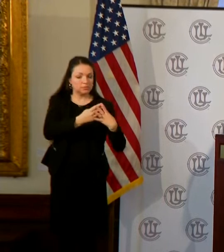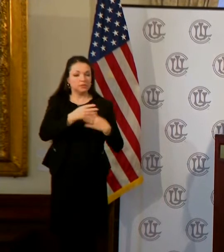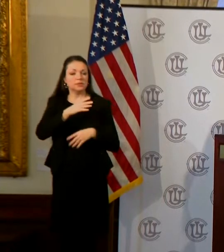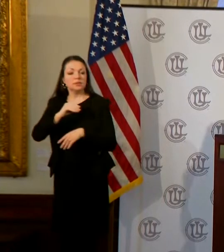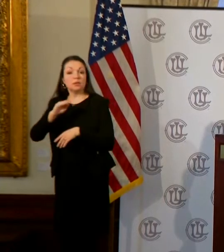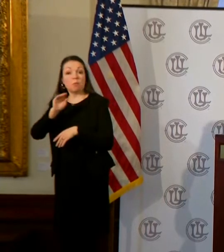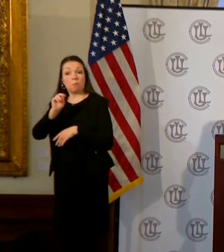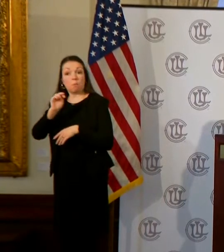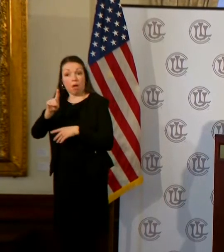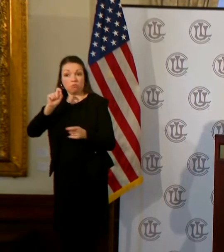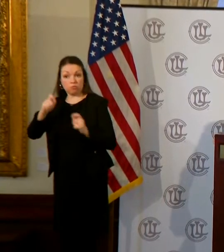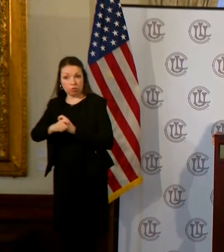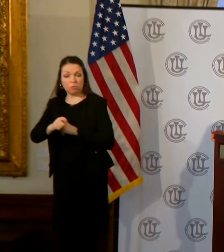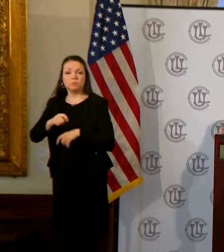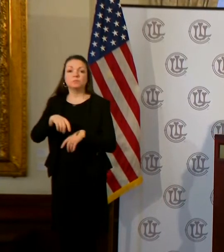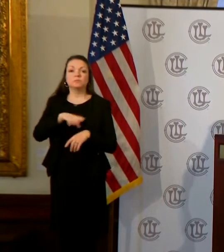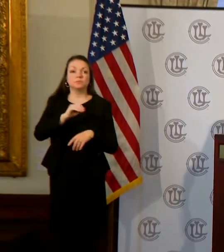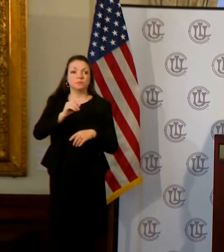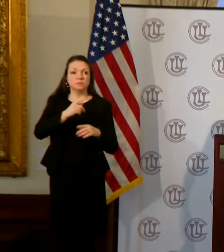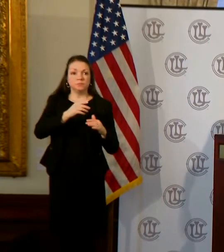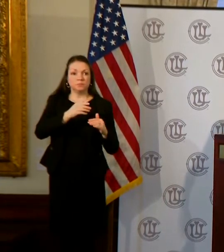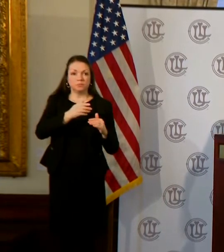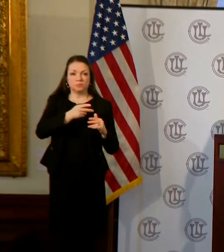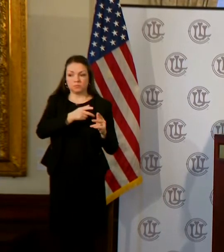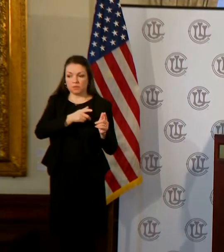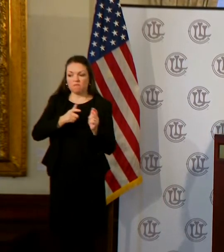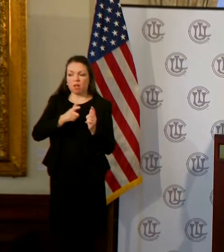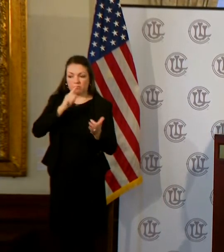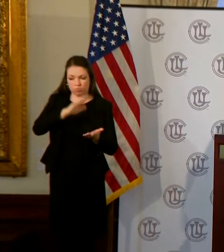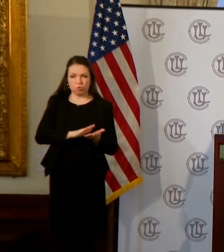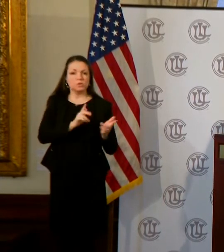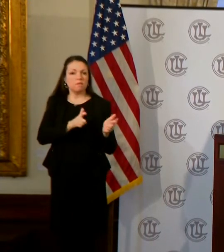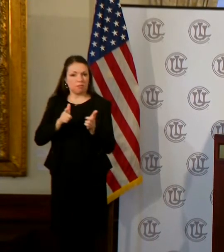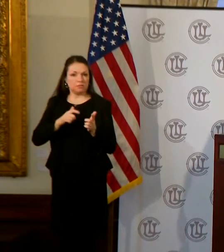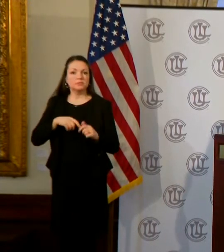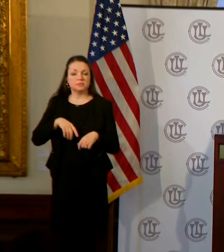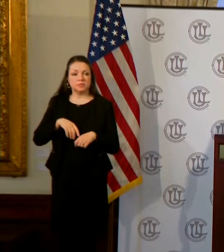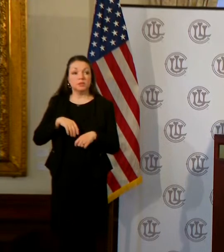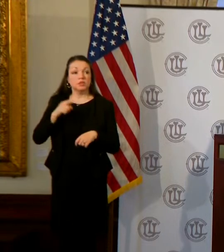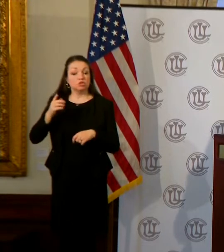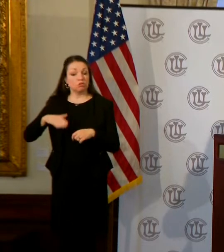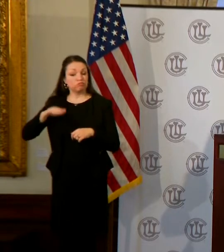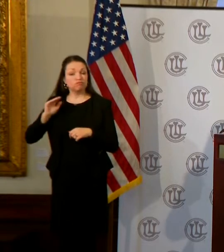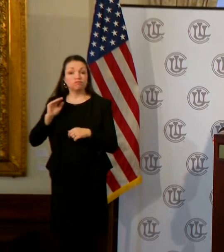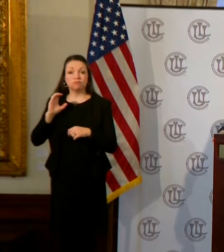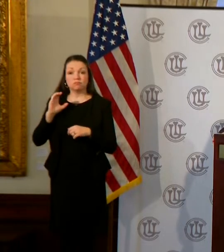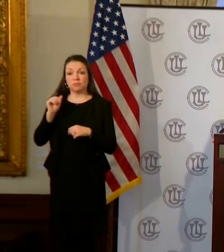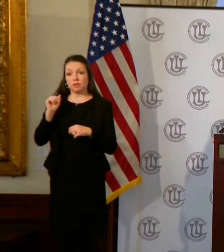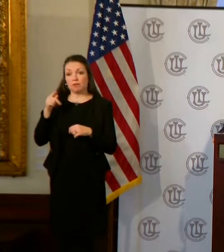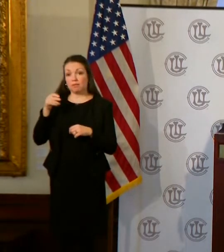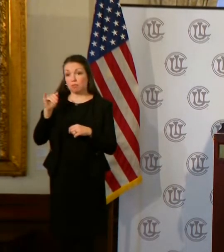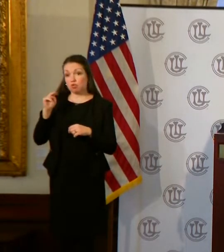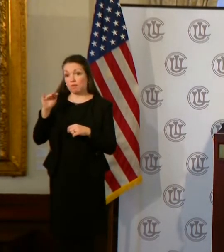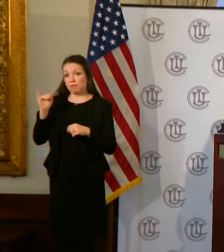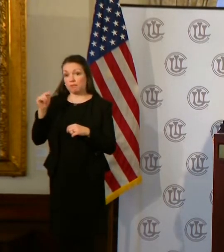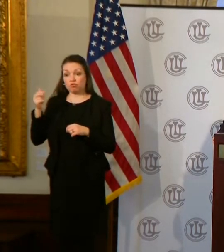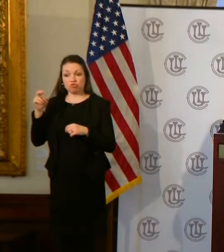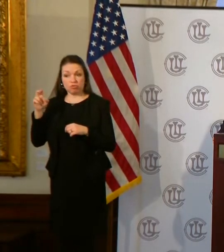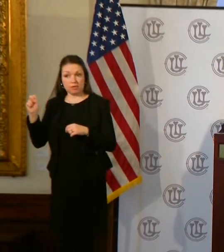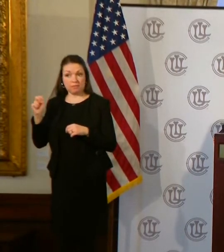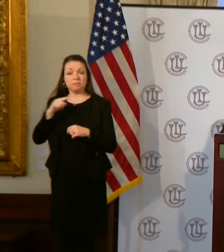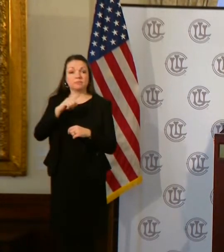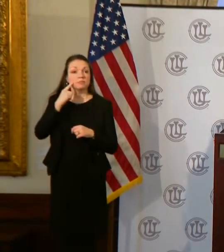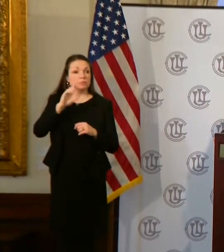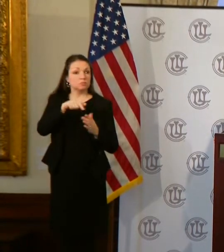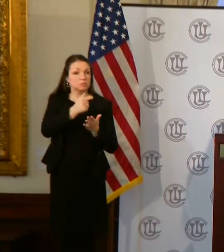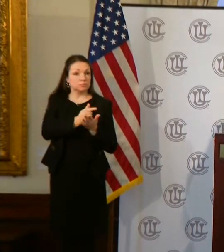gun violence. Born and raised in Cabrini Green on Chicago's near north side, she is a graduate of Southern Illinois University,